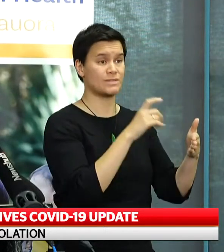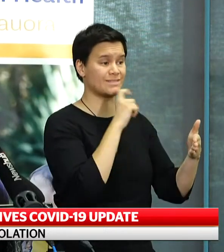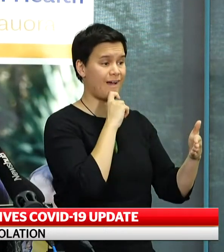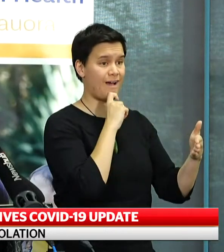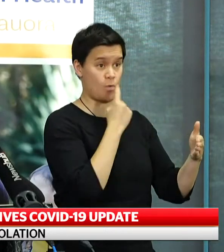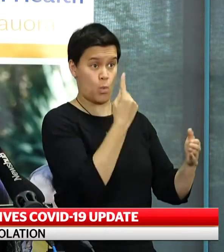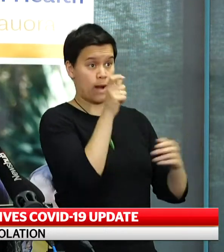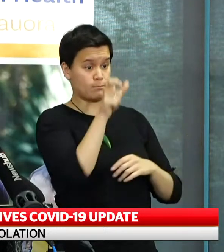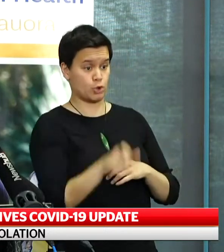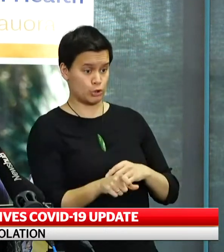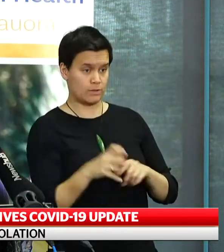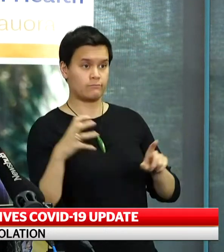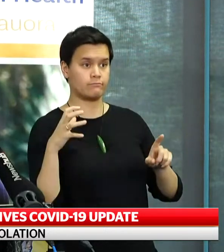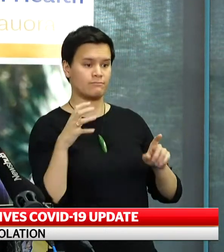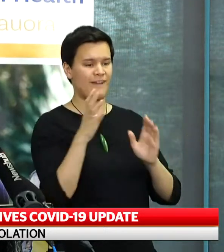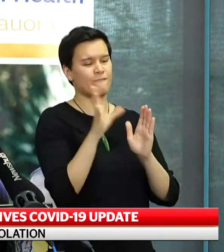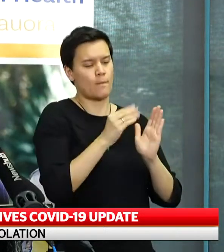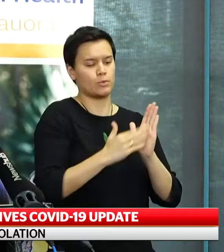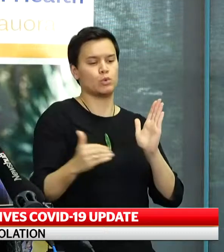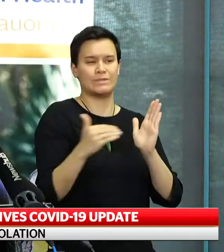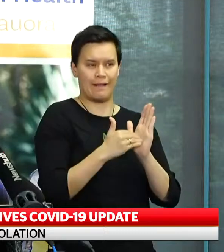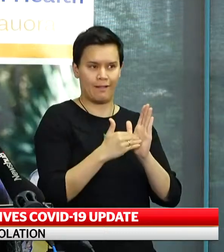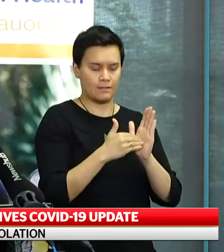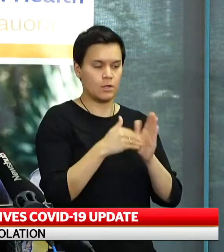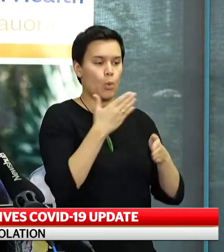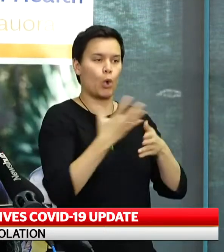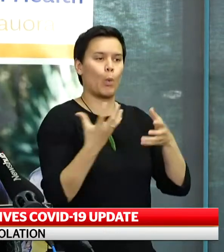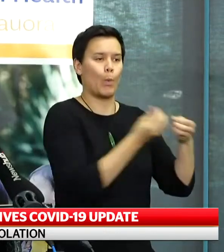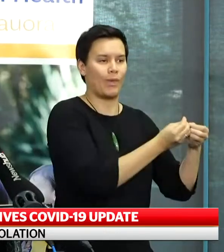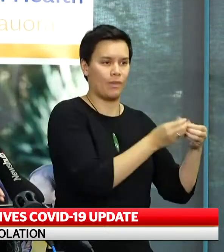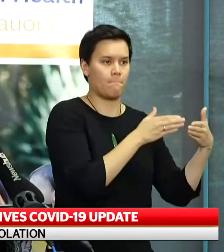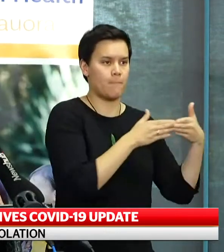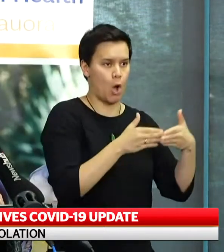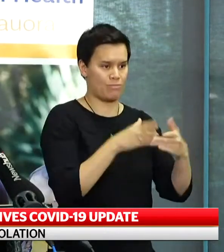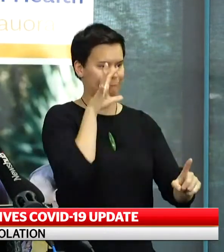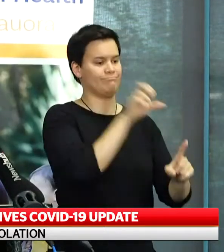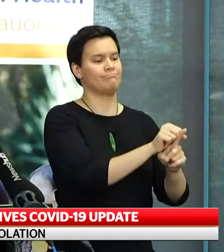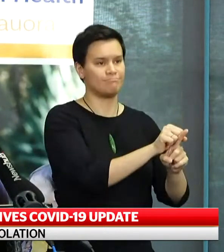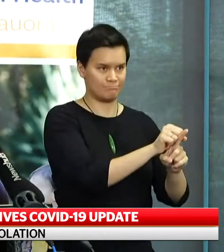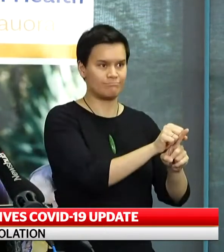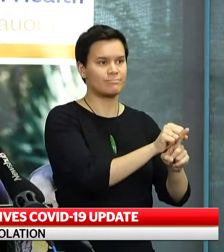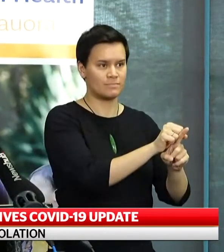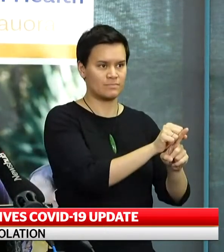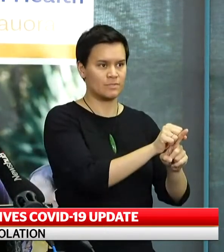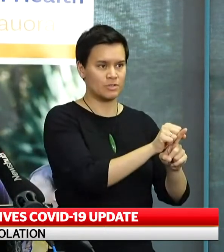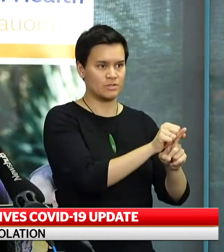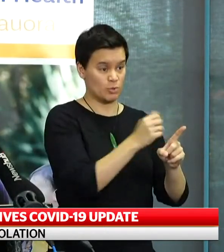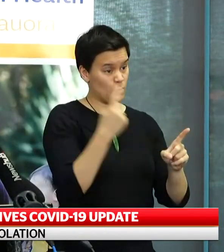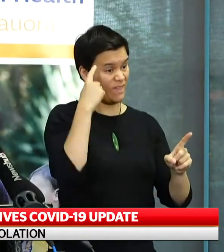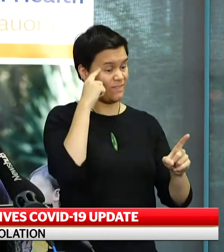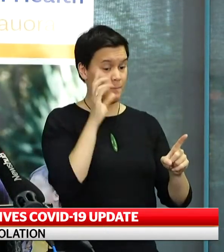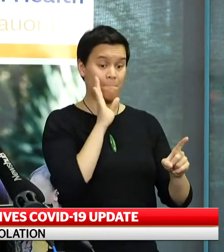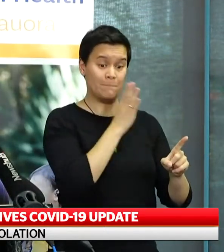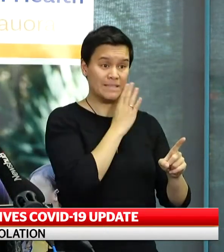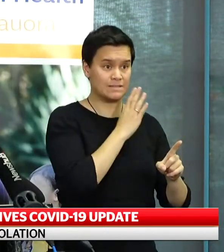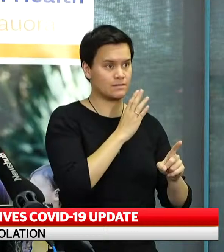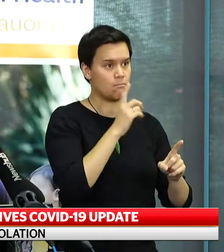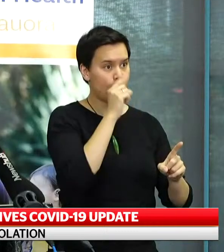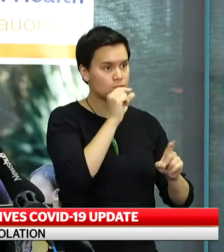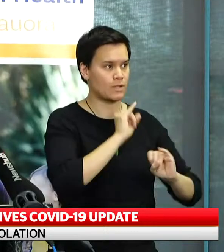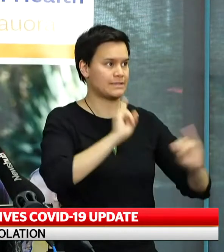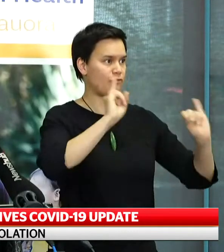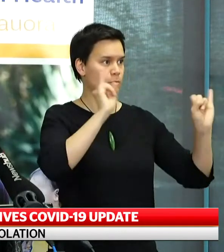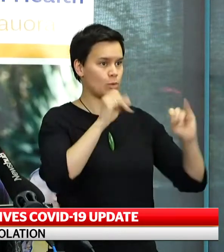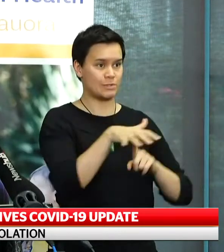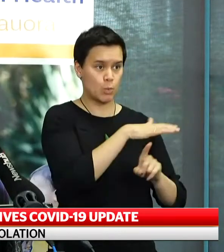forming a cluster? Well, I would never say it's a banana skin dodged. I think we got a case, we took appropriate measures, and